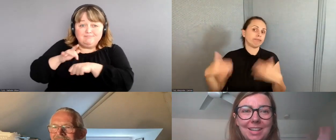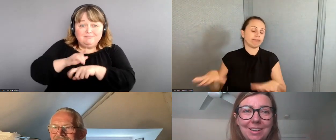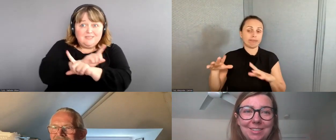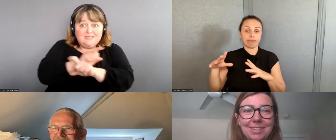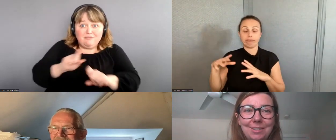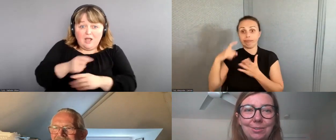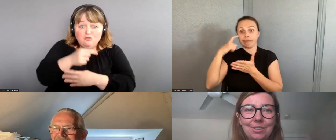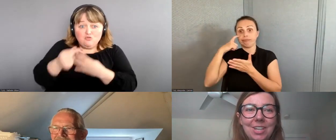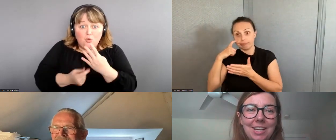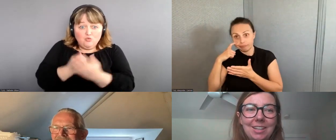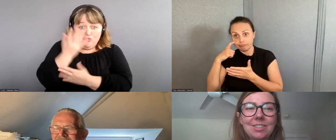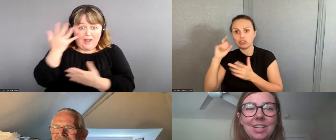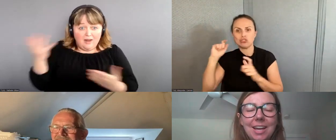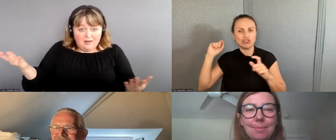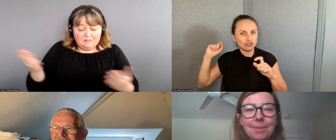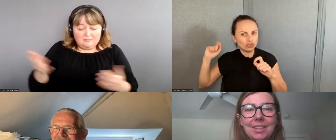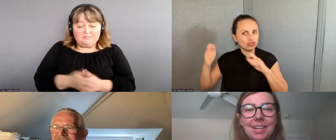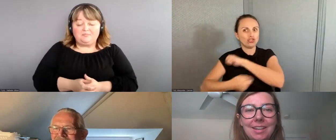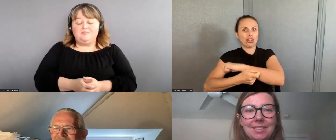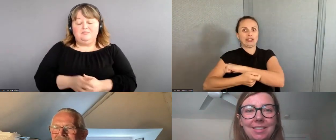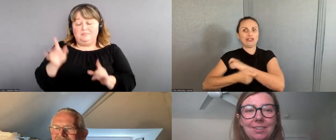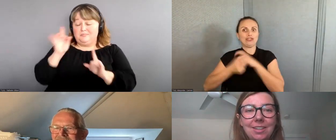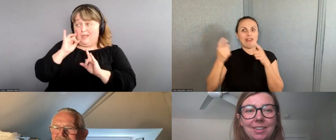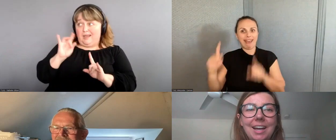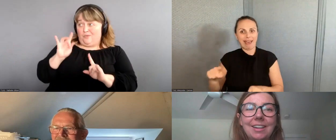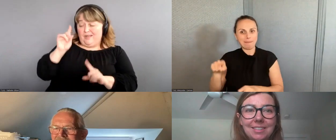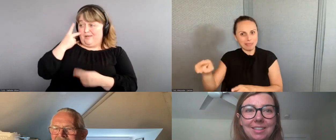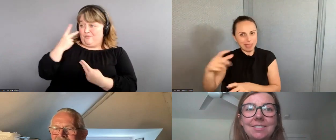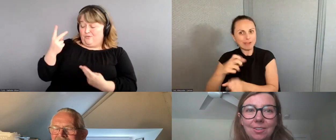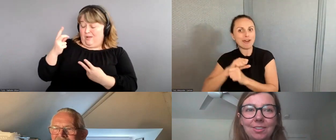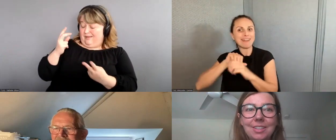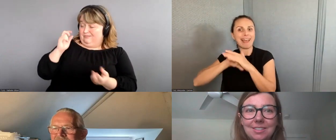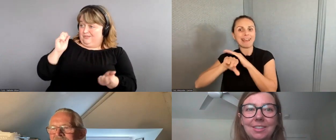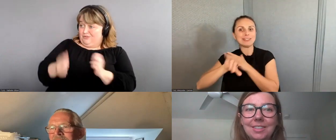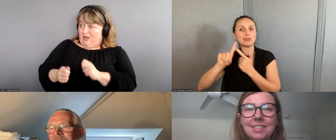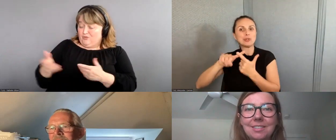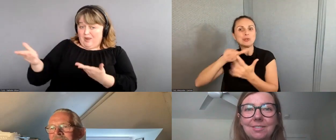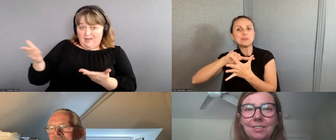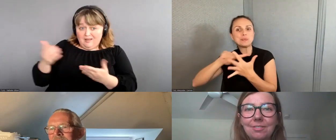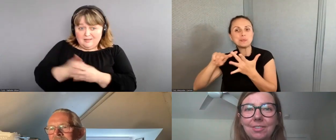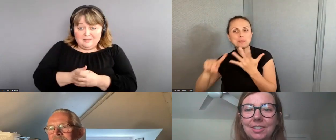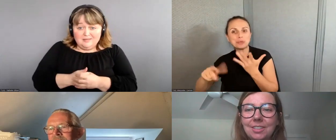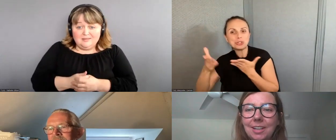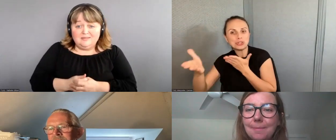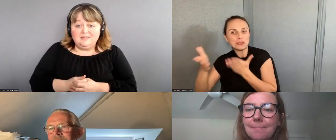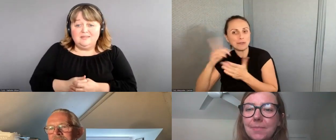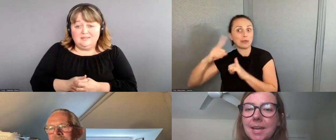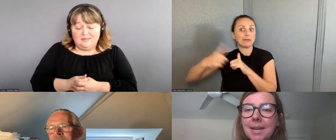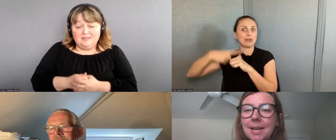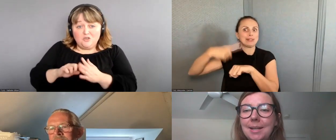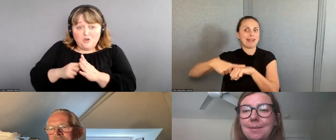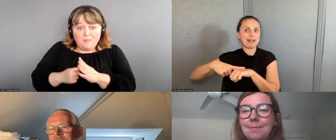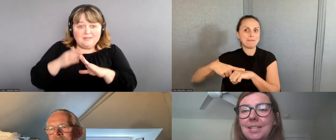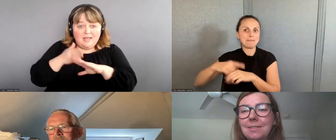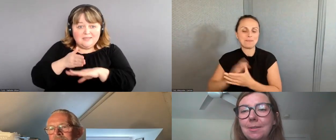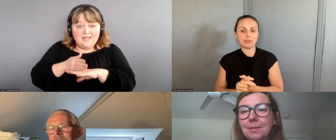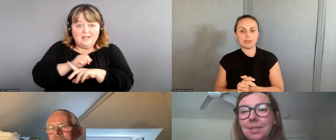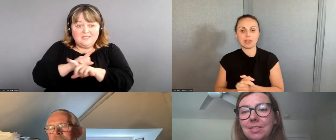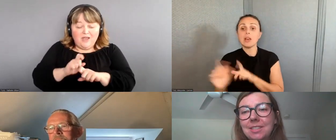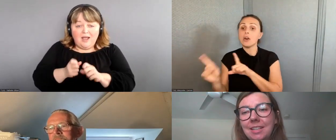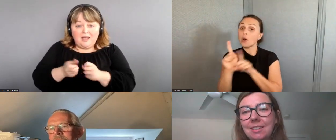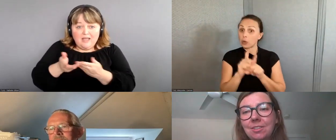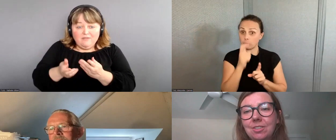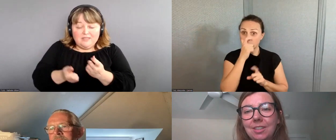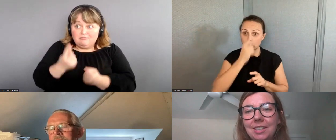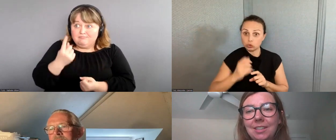watch that, change happen as they got access to all these services for the first time. It's also